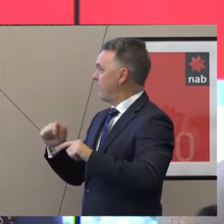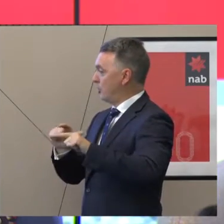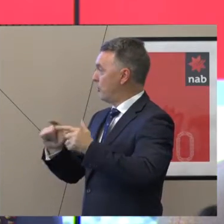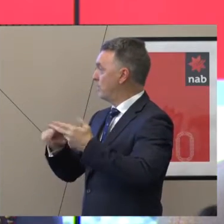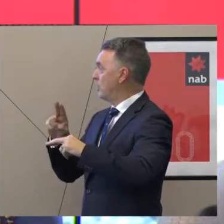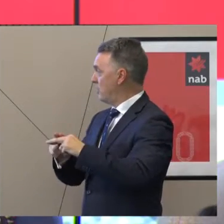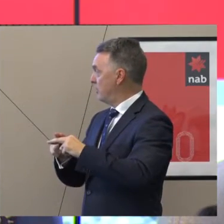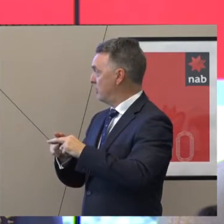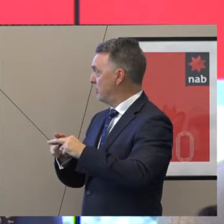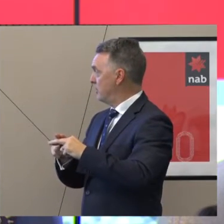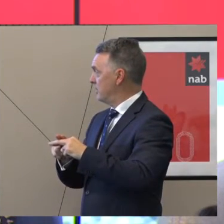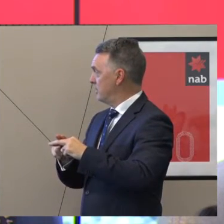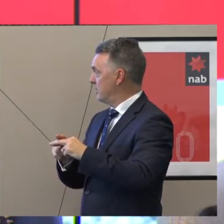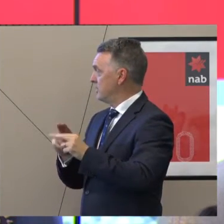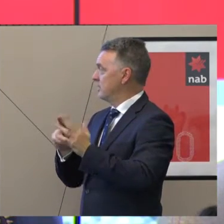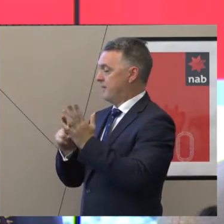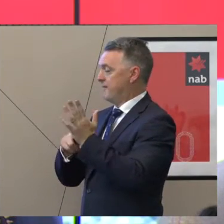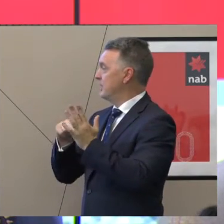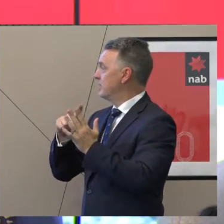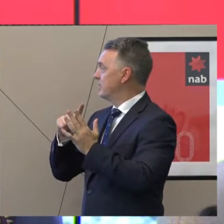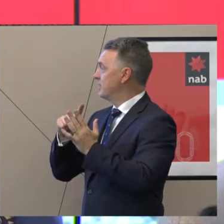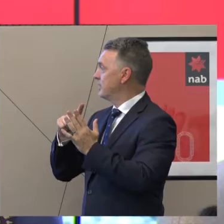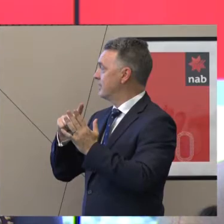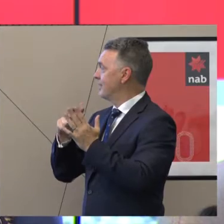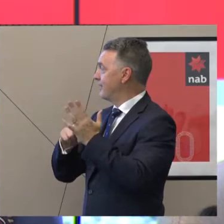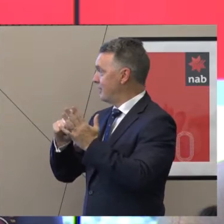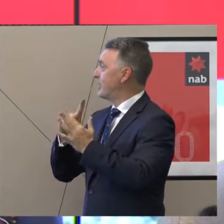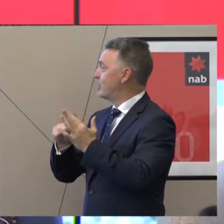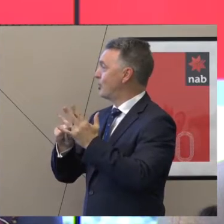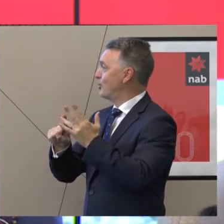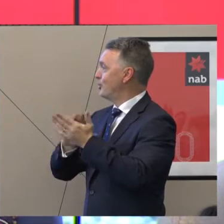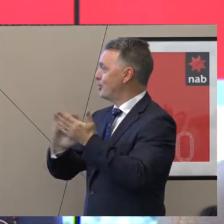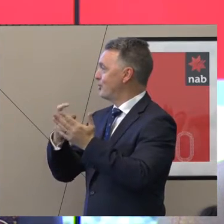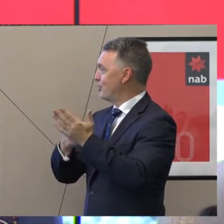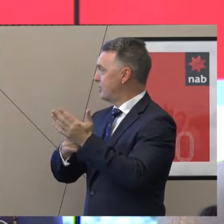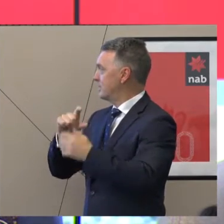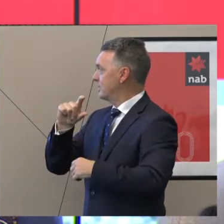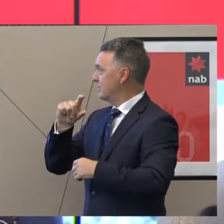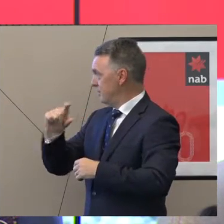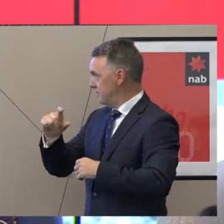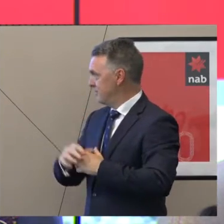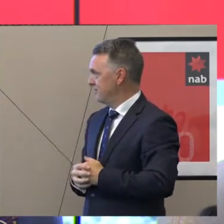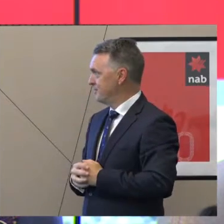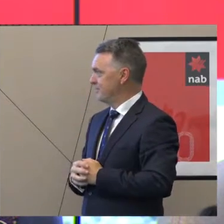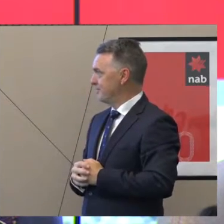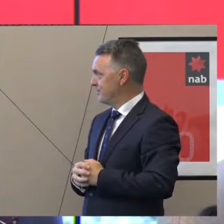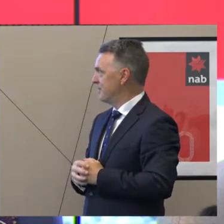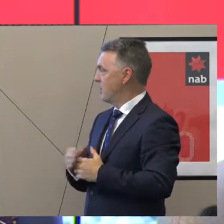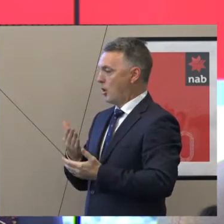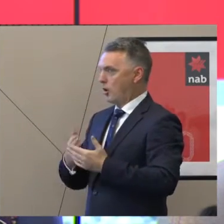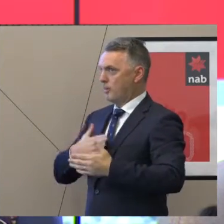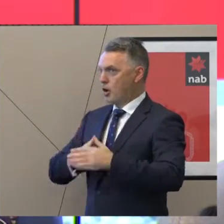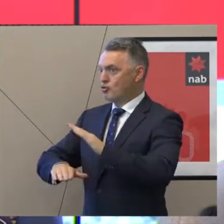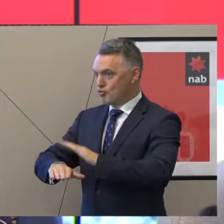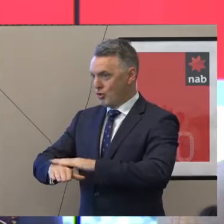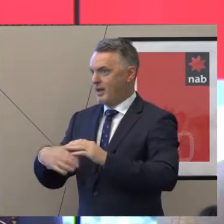Director of Commissioner's Office at Victorian Equal Opportunity and Human Resource Rights Commission. So on my